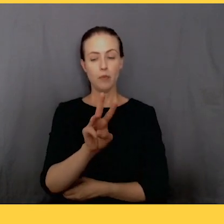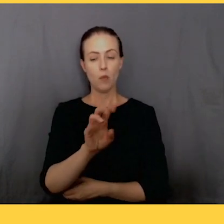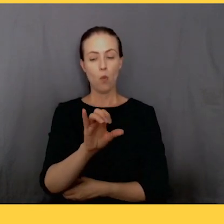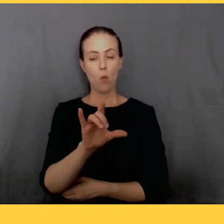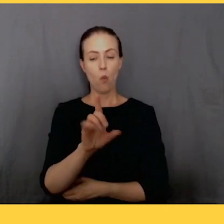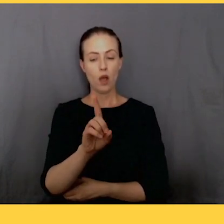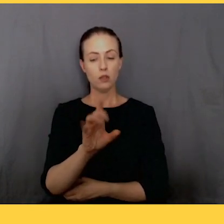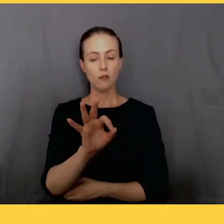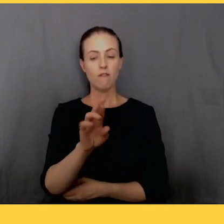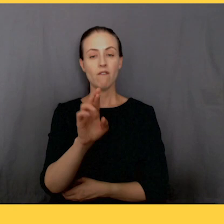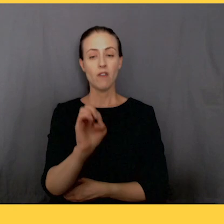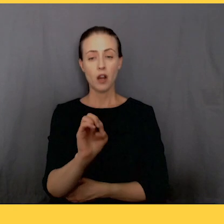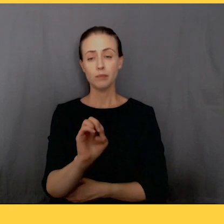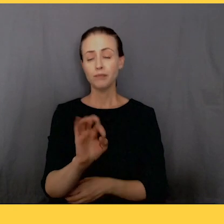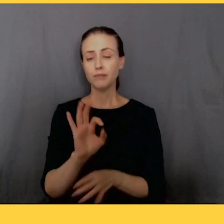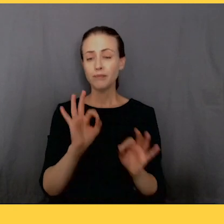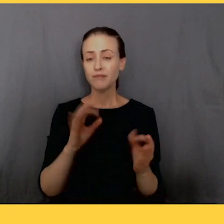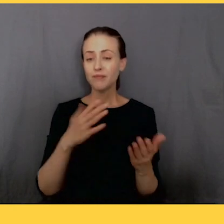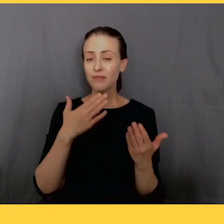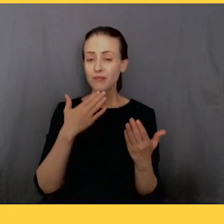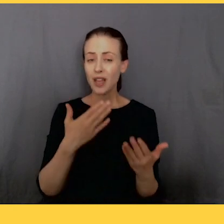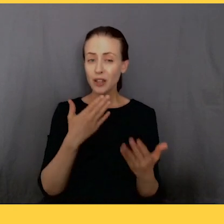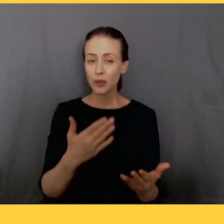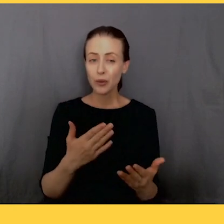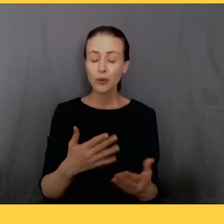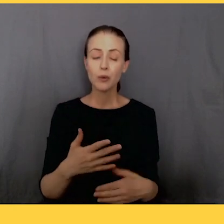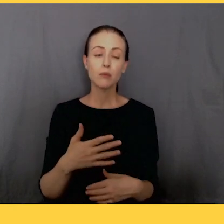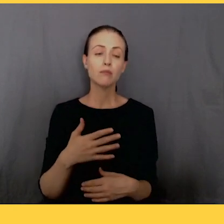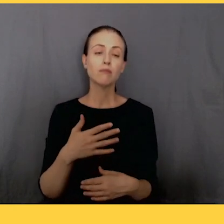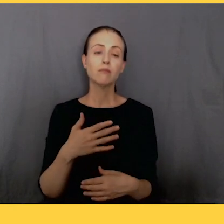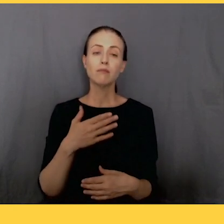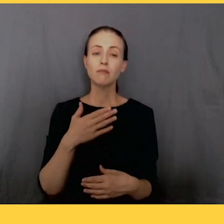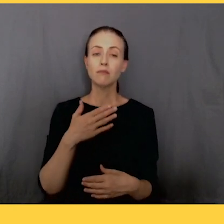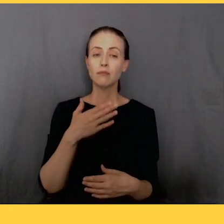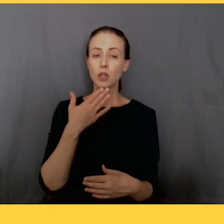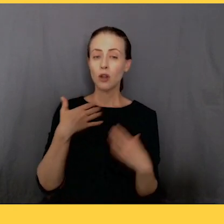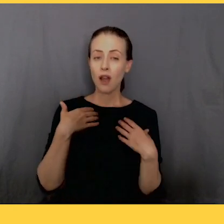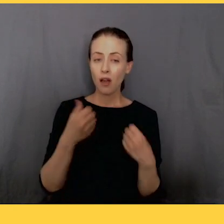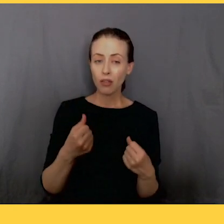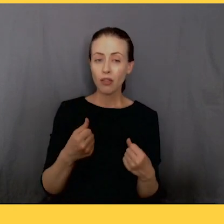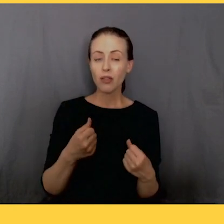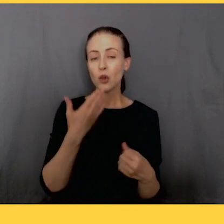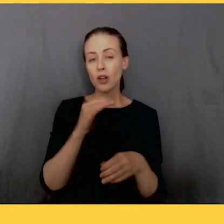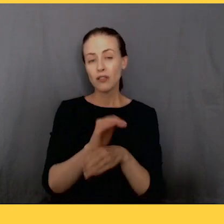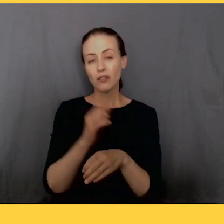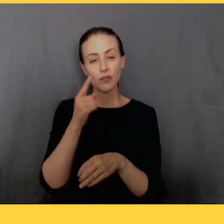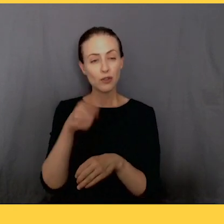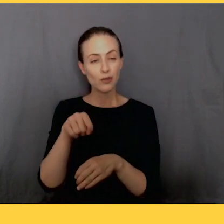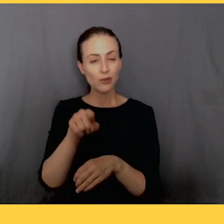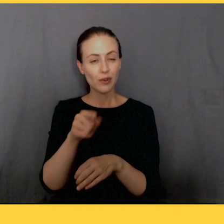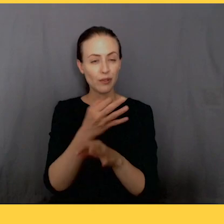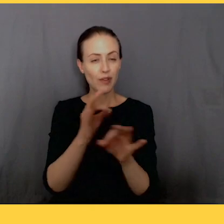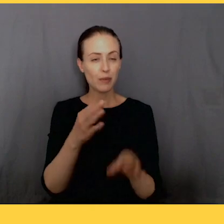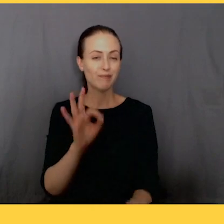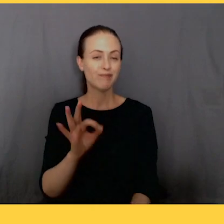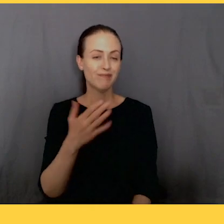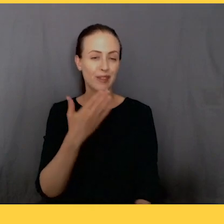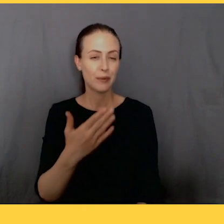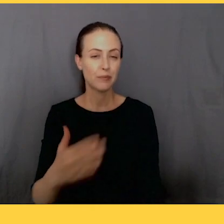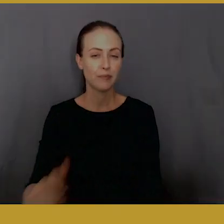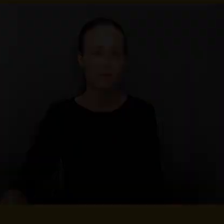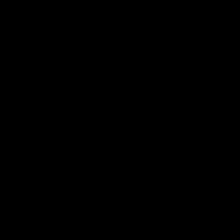sce.com/wildfire. Thank you again, and we wish you and your family good health and have a wonderful evening. This concludes our meeting.